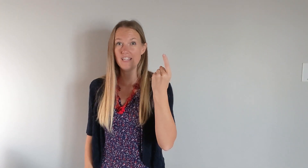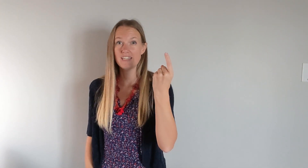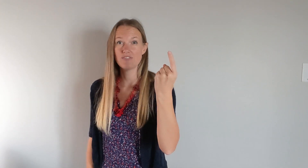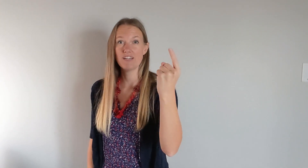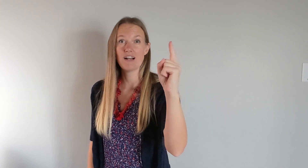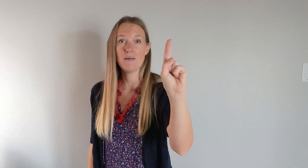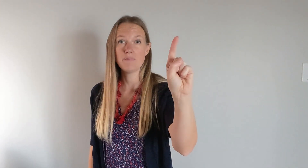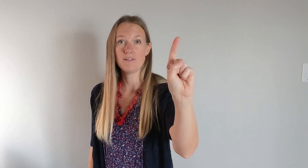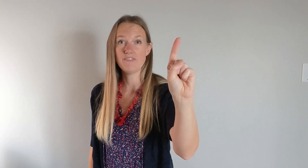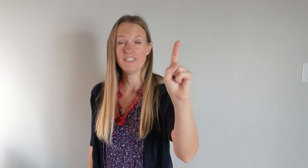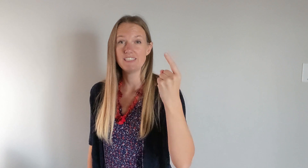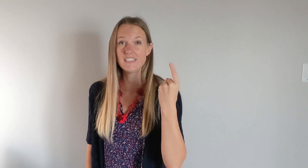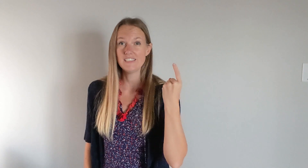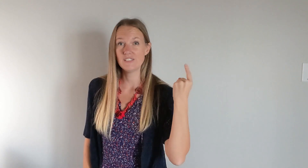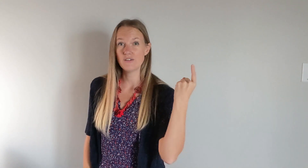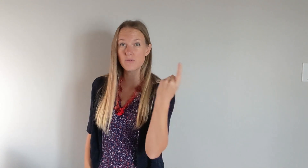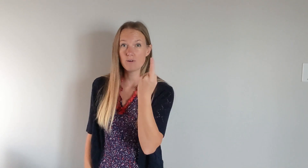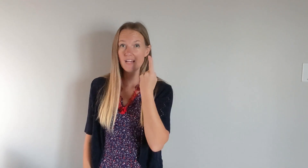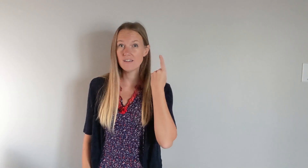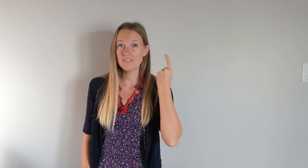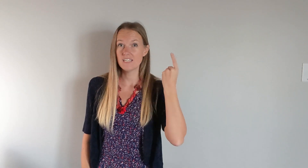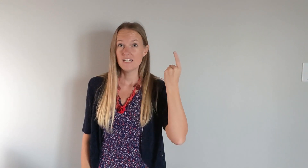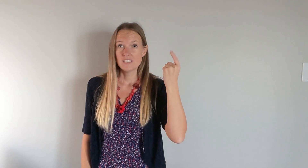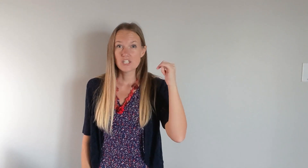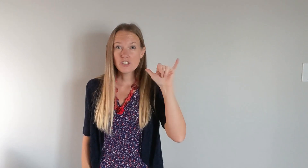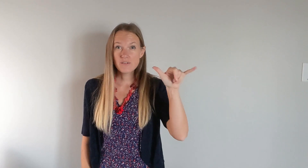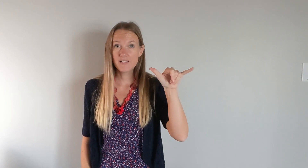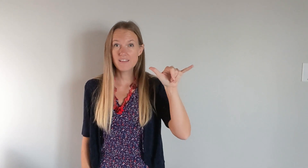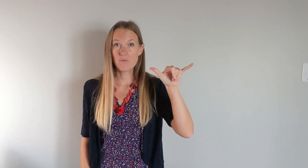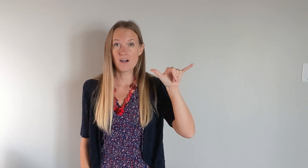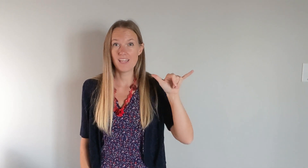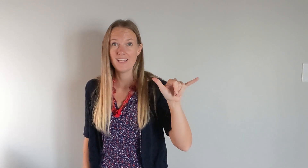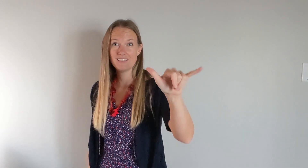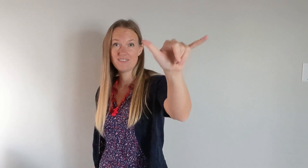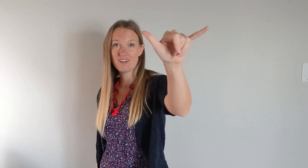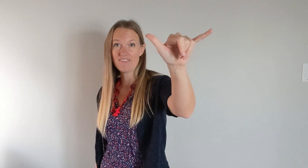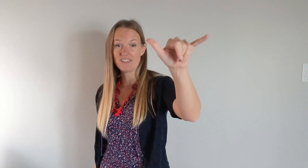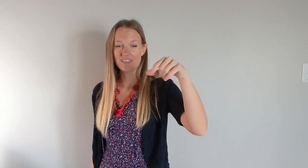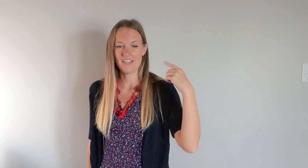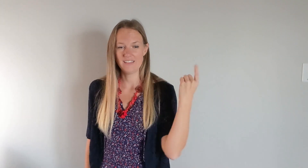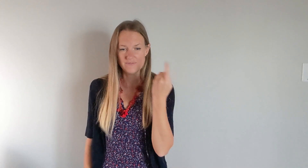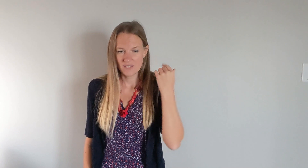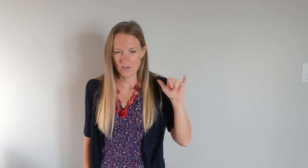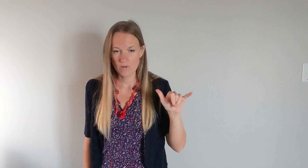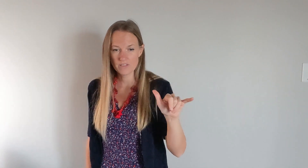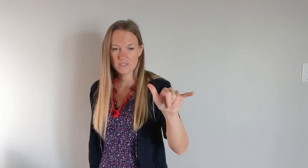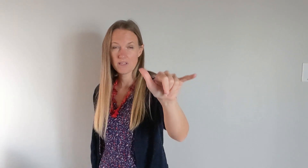index finger up in a fist like this, you go around, turn it around to that Y hand forever, okay? We worship the